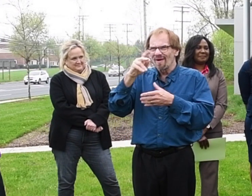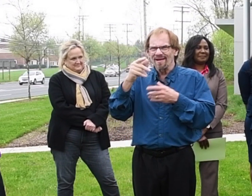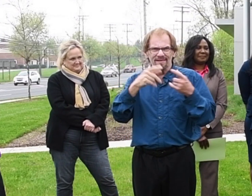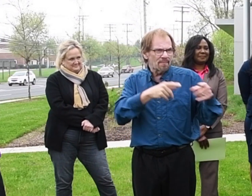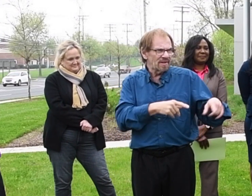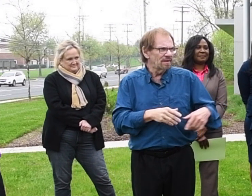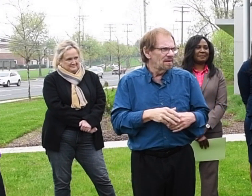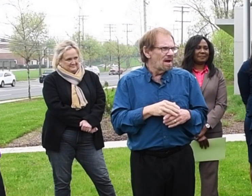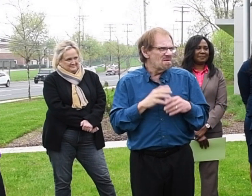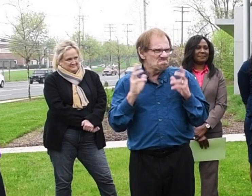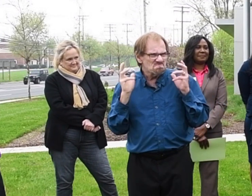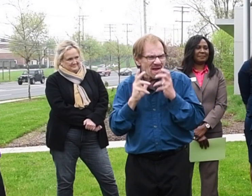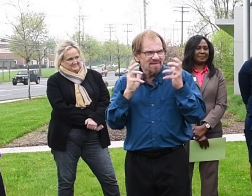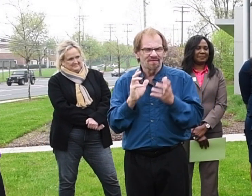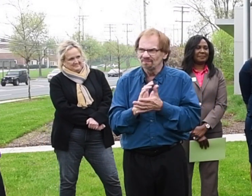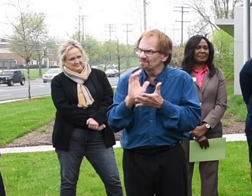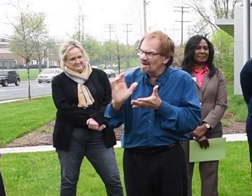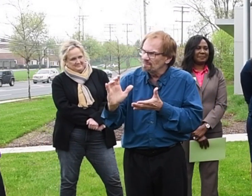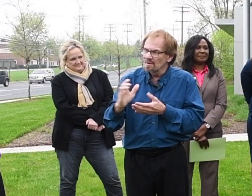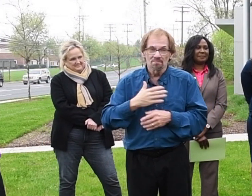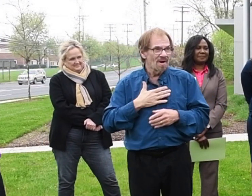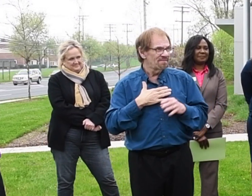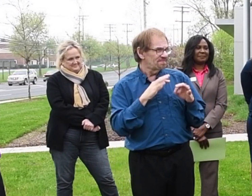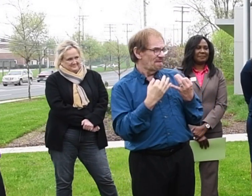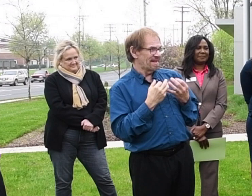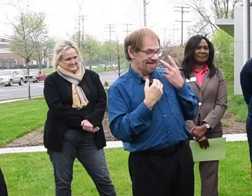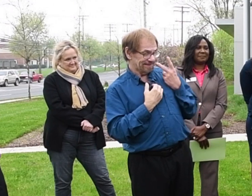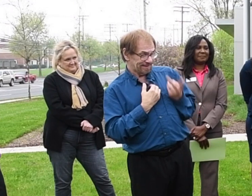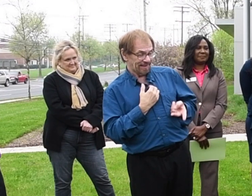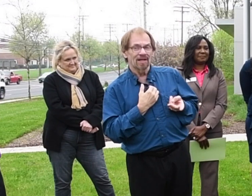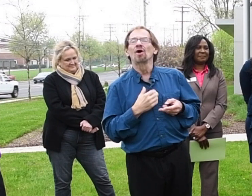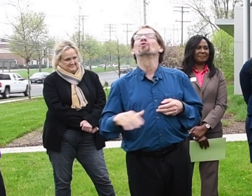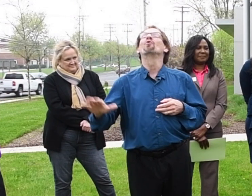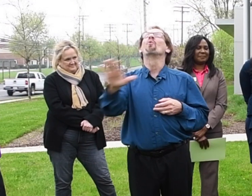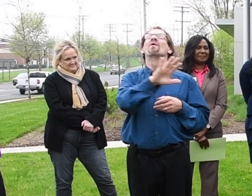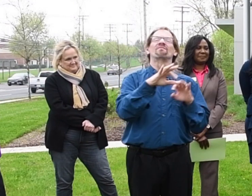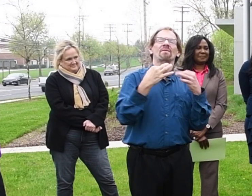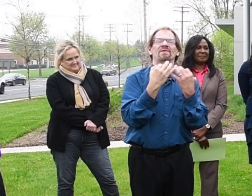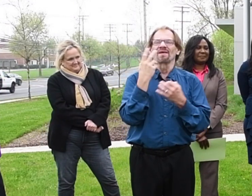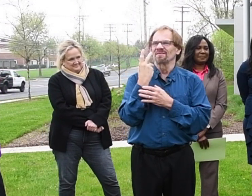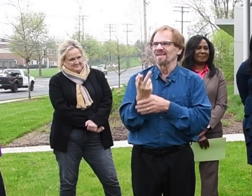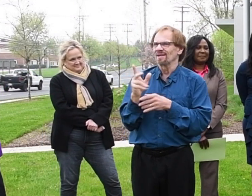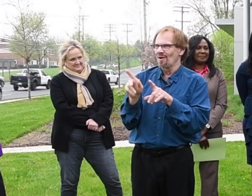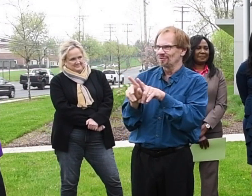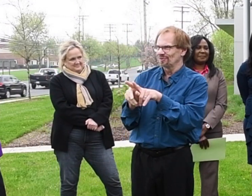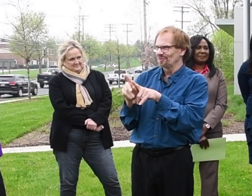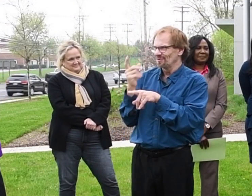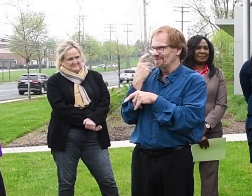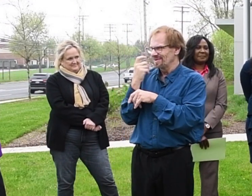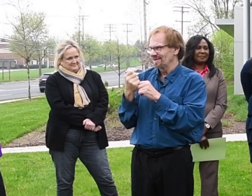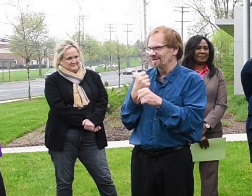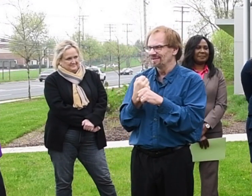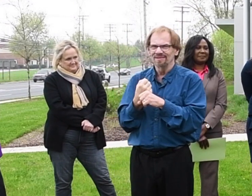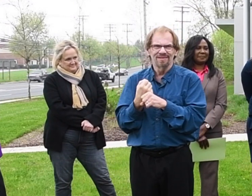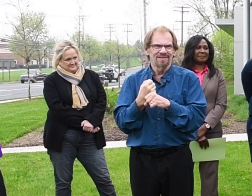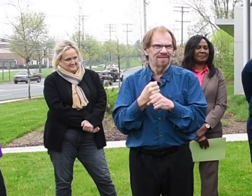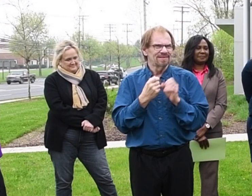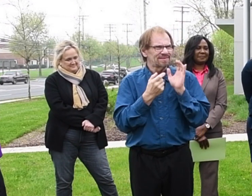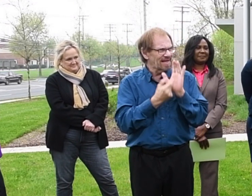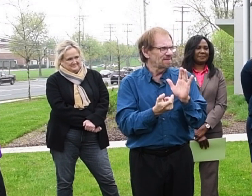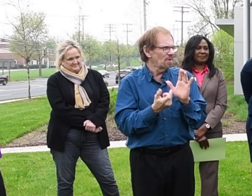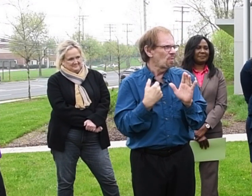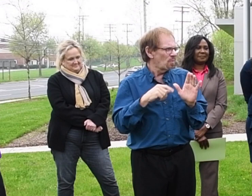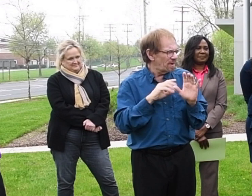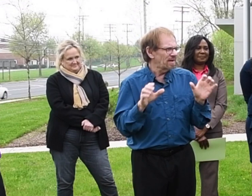amazing investments that not only my family has seen, but your families have seen over the past few years is a testament to what